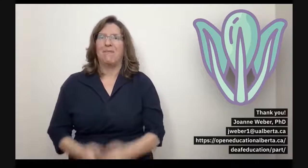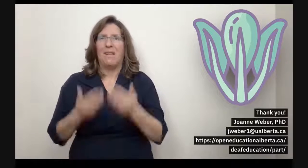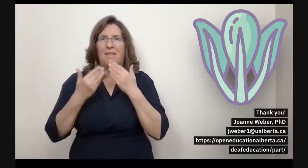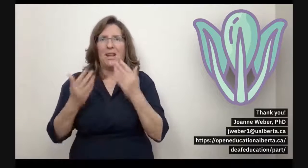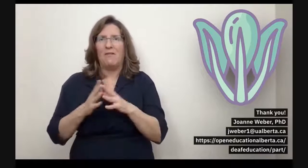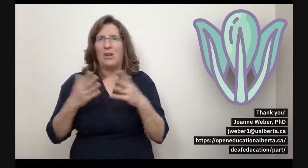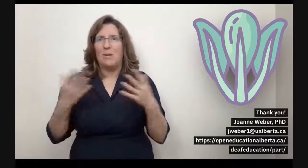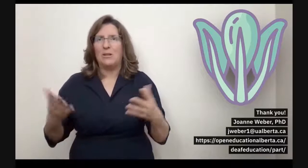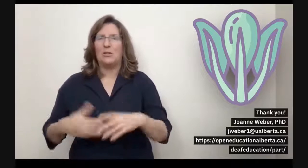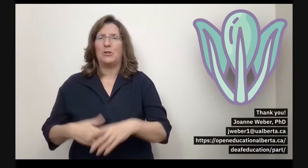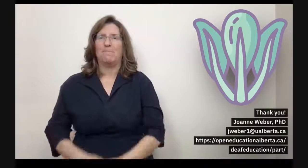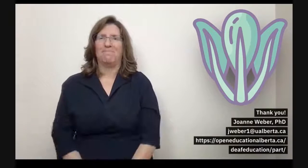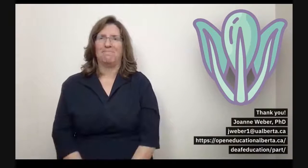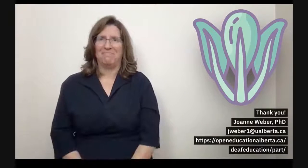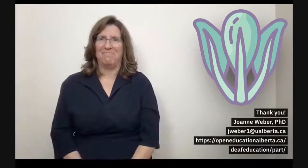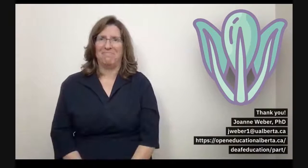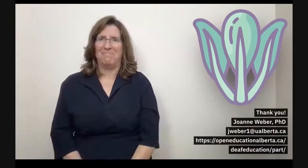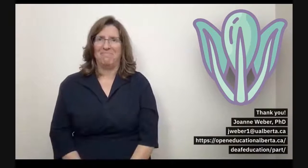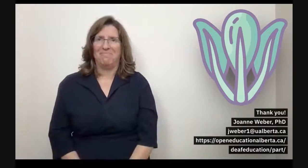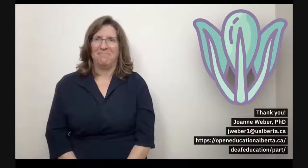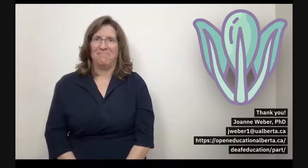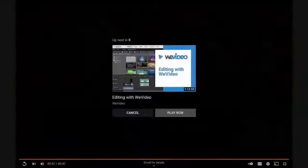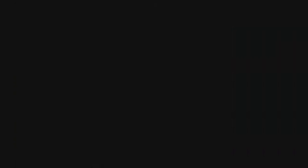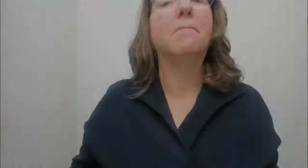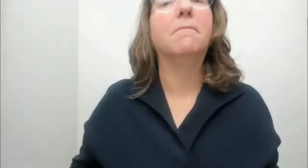out. Again, thank you very much.